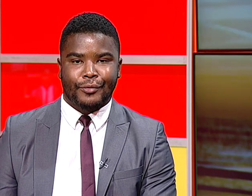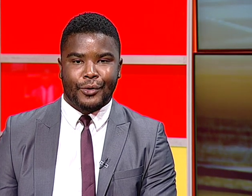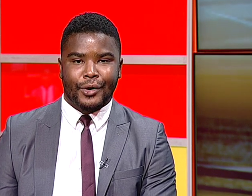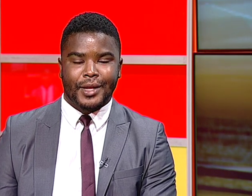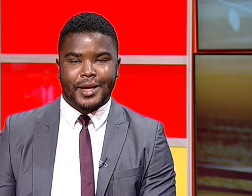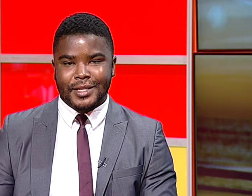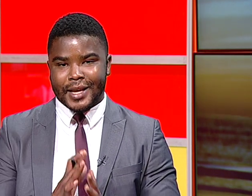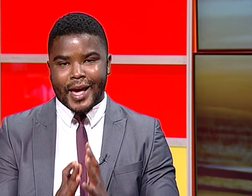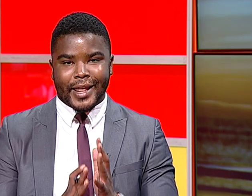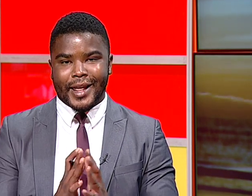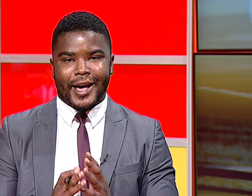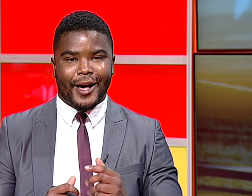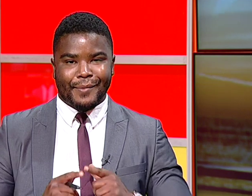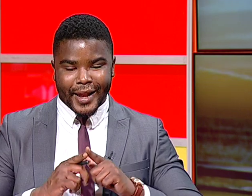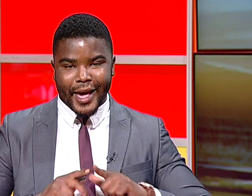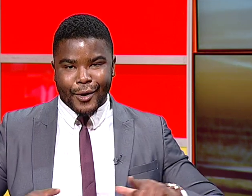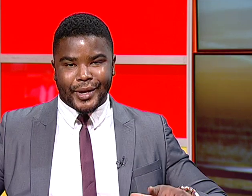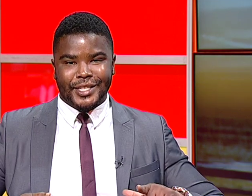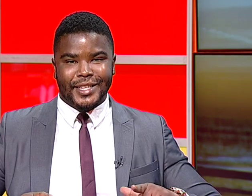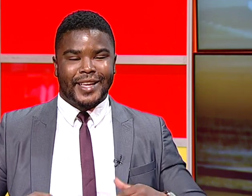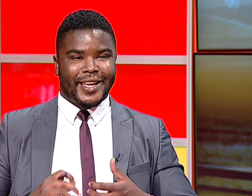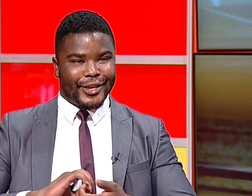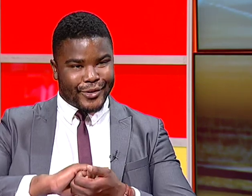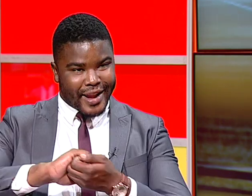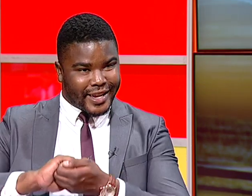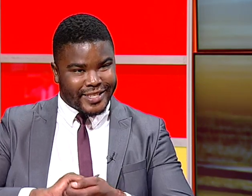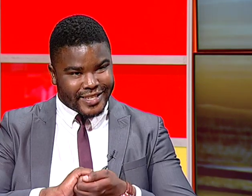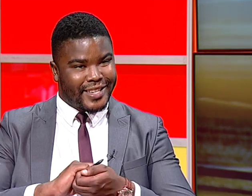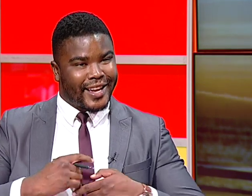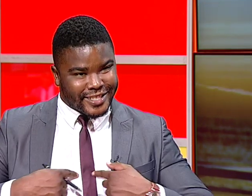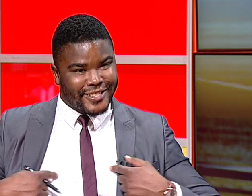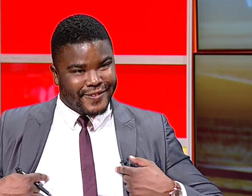after all, sign language unites us.